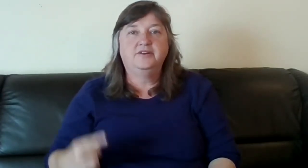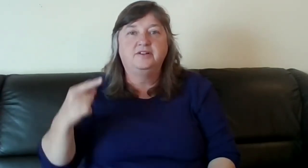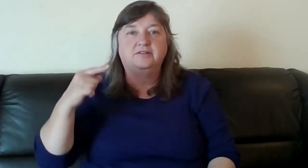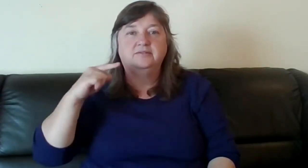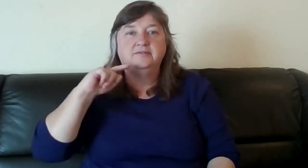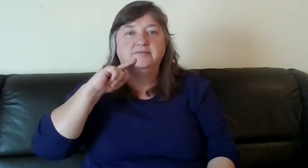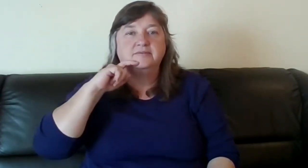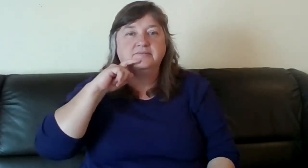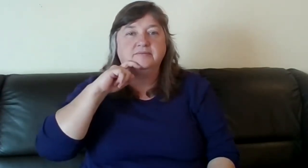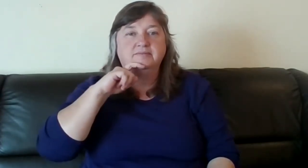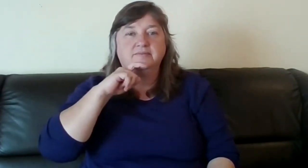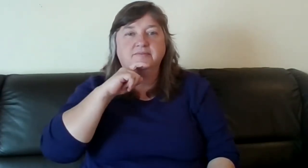cereal,